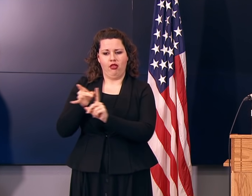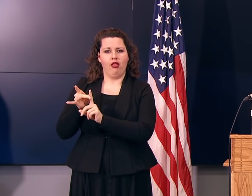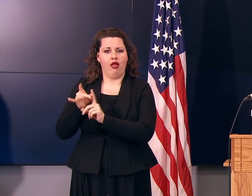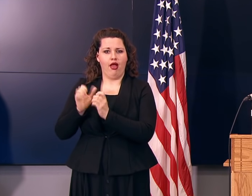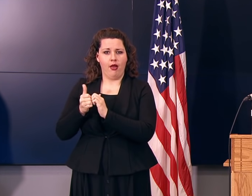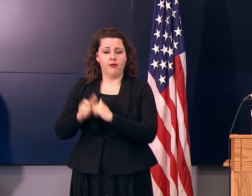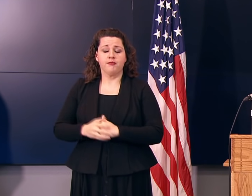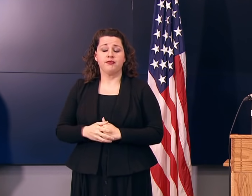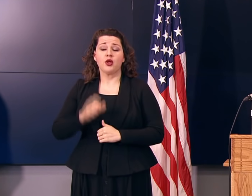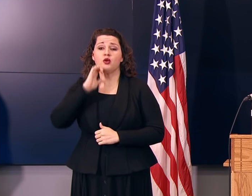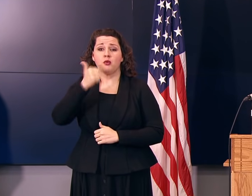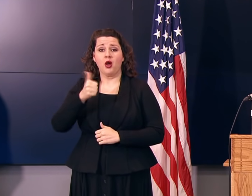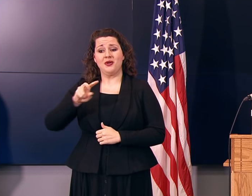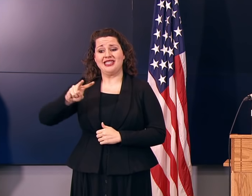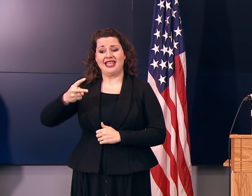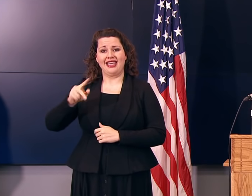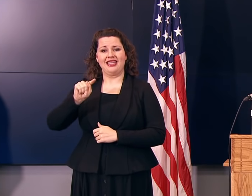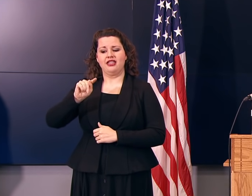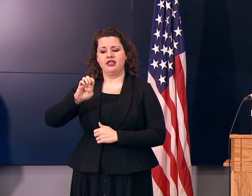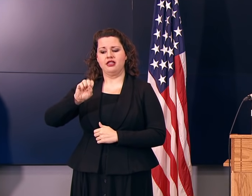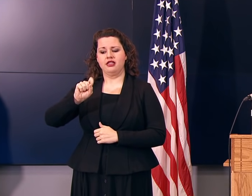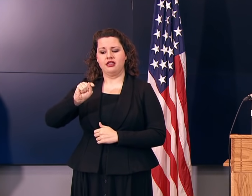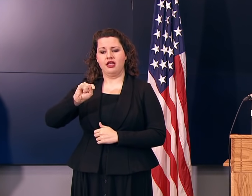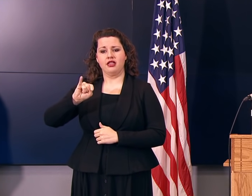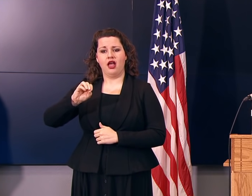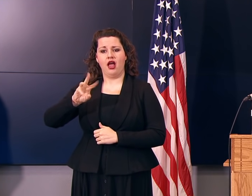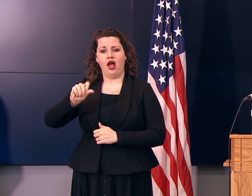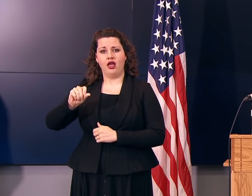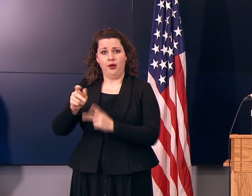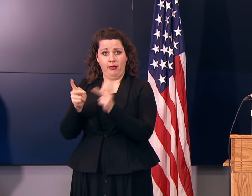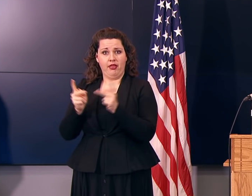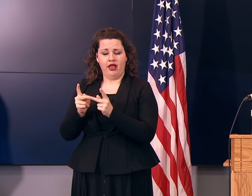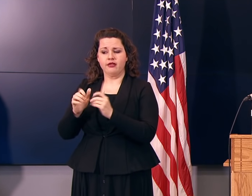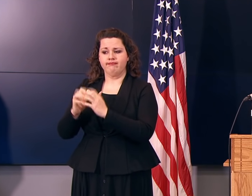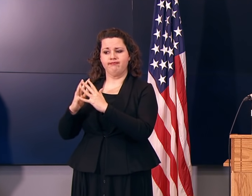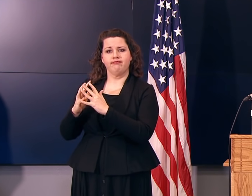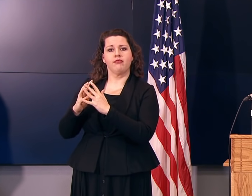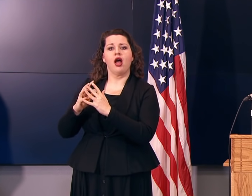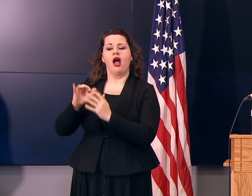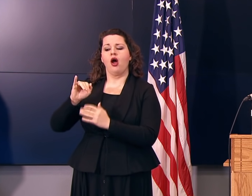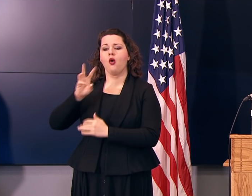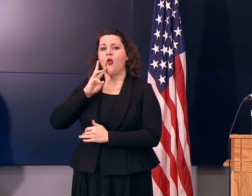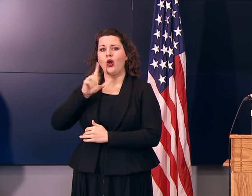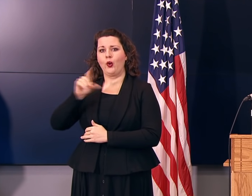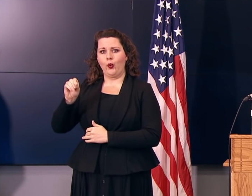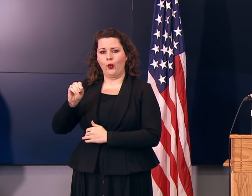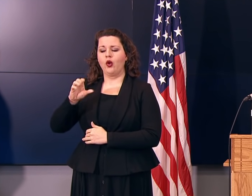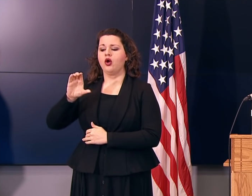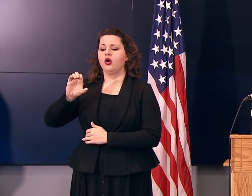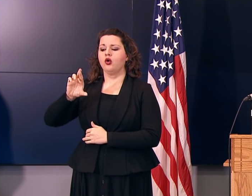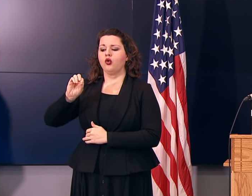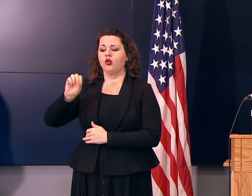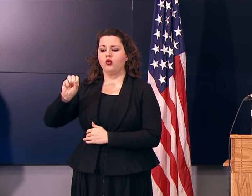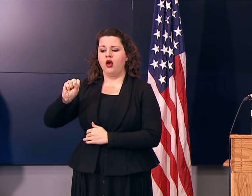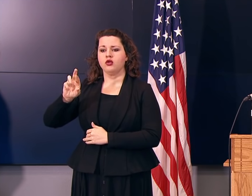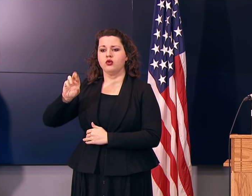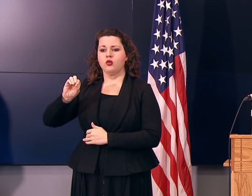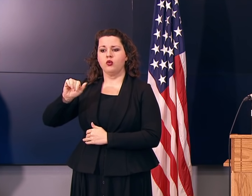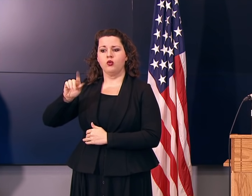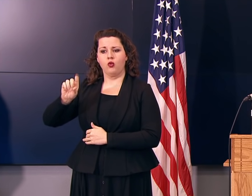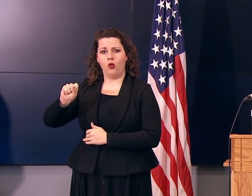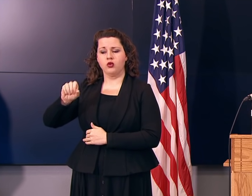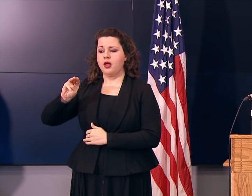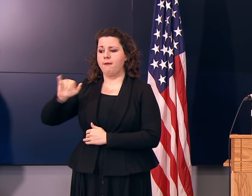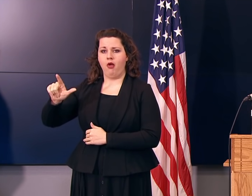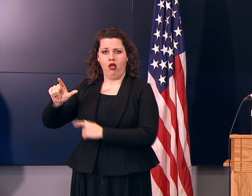a second Test Iowa site will be opening in Waterloo at Crossroads Mall, and testing for